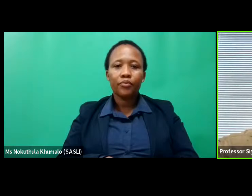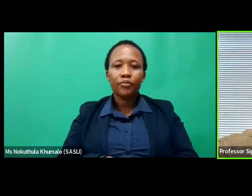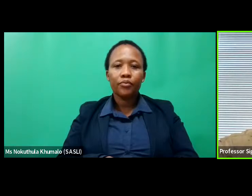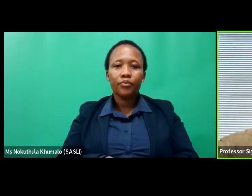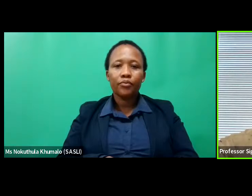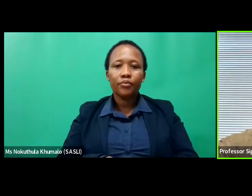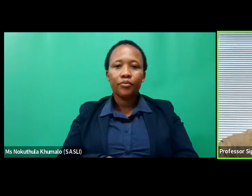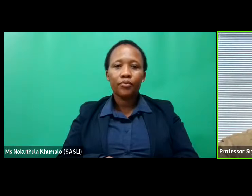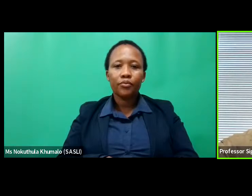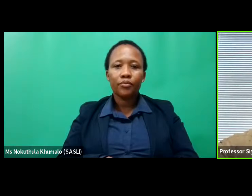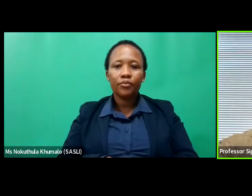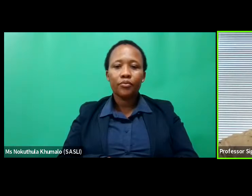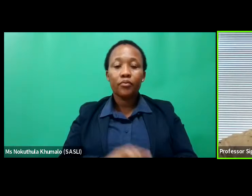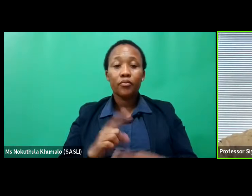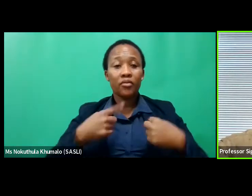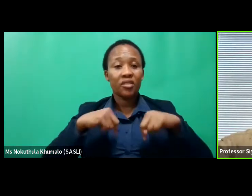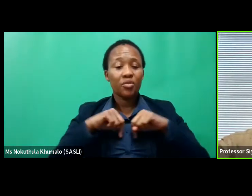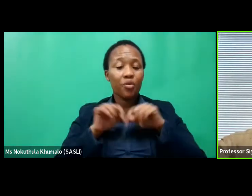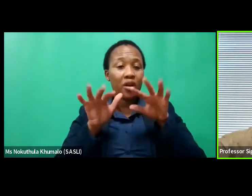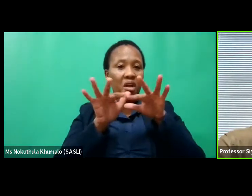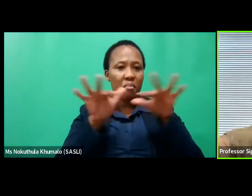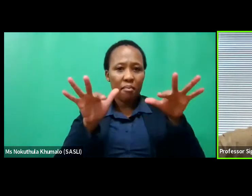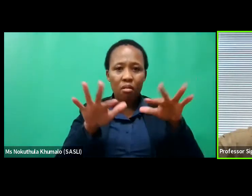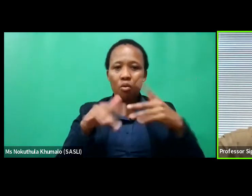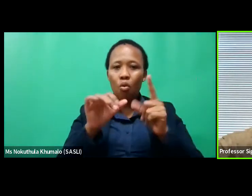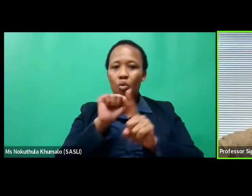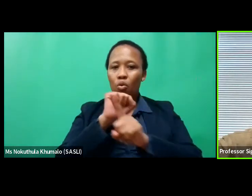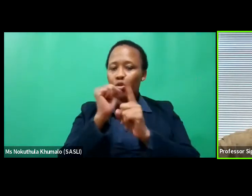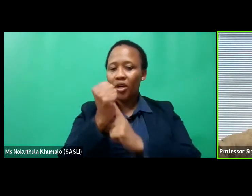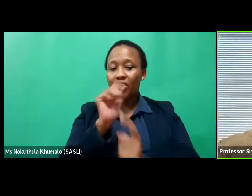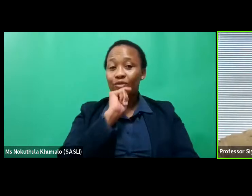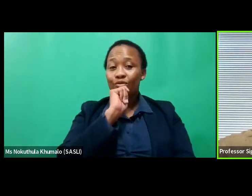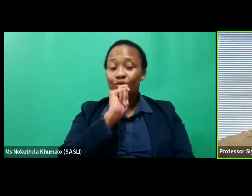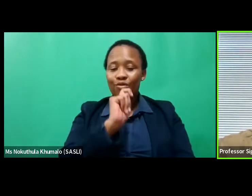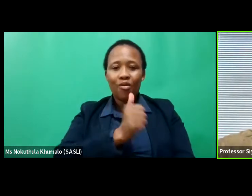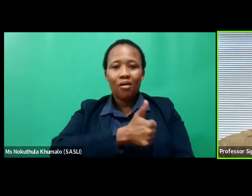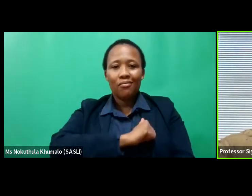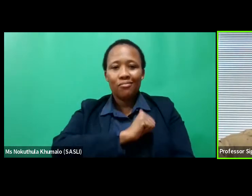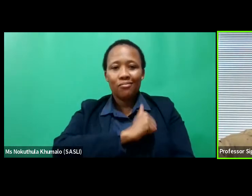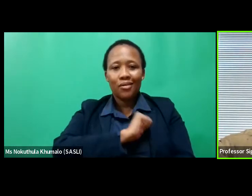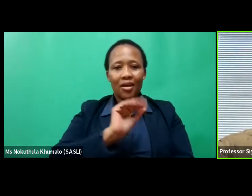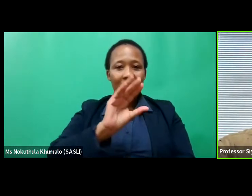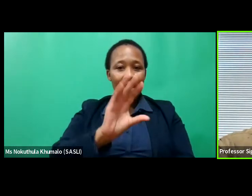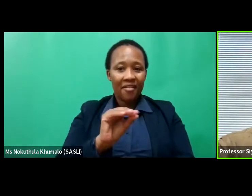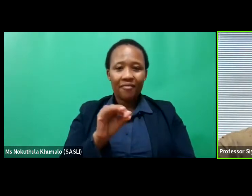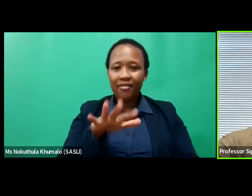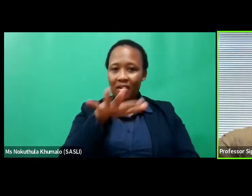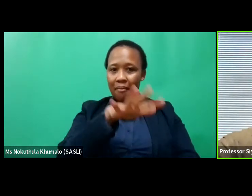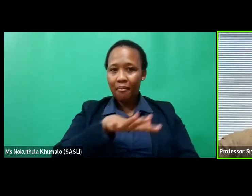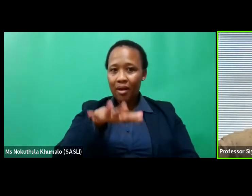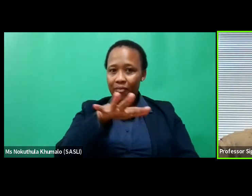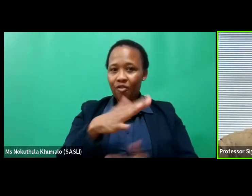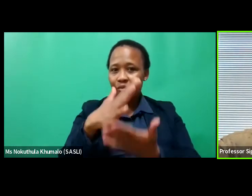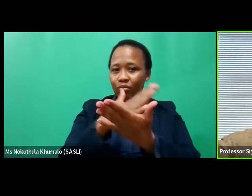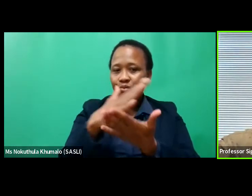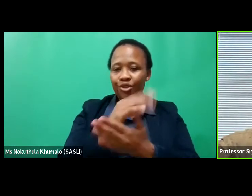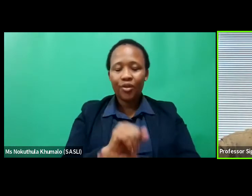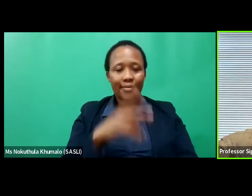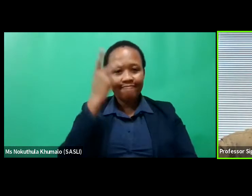we all are very privileged people. We share this platform, we produce knowledge,